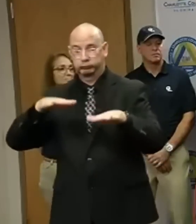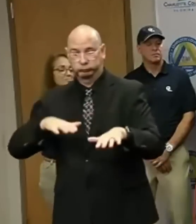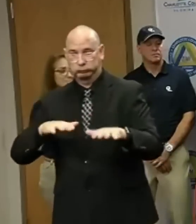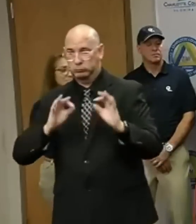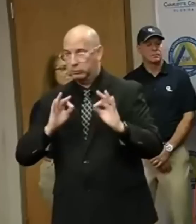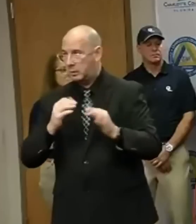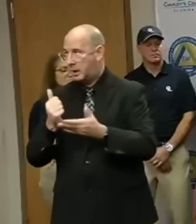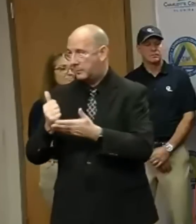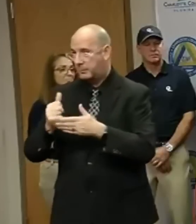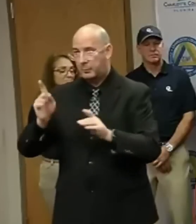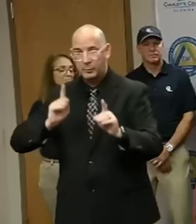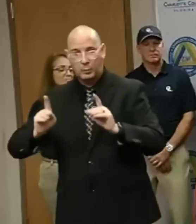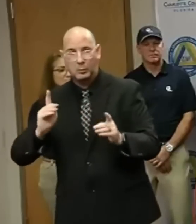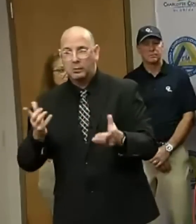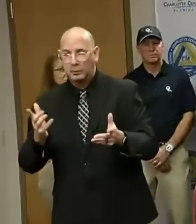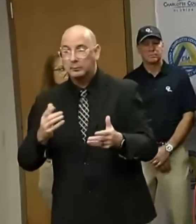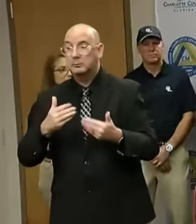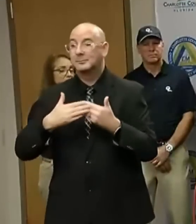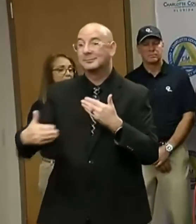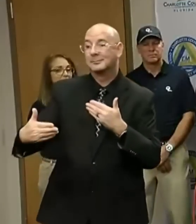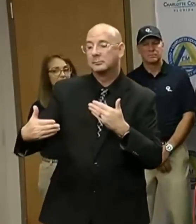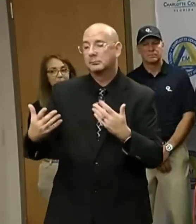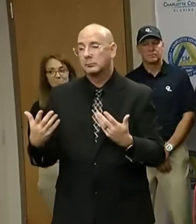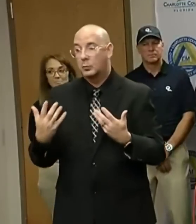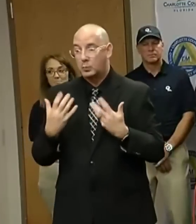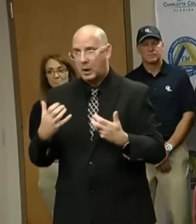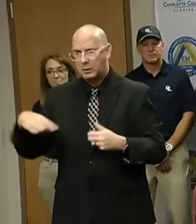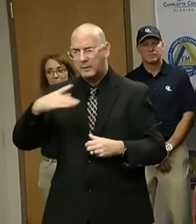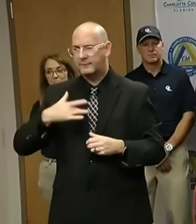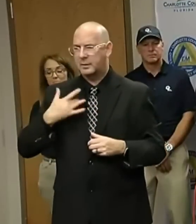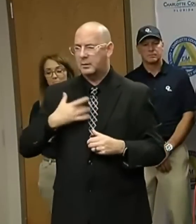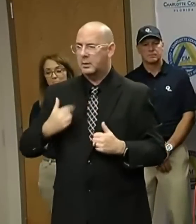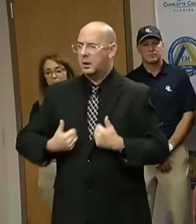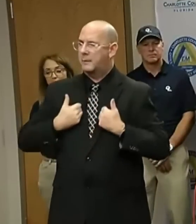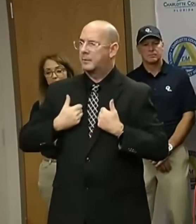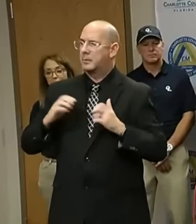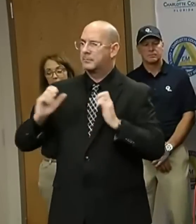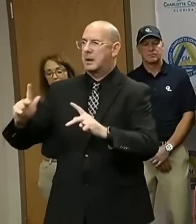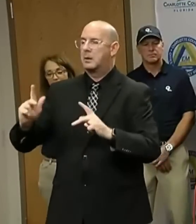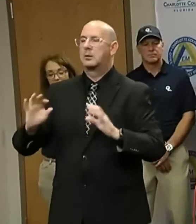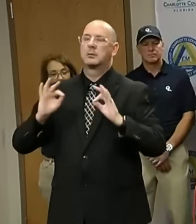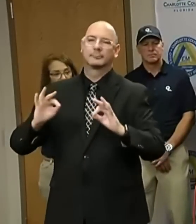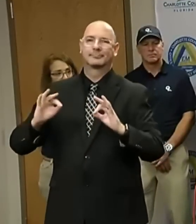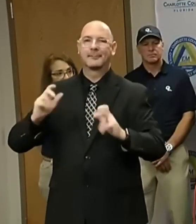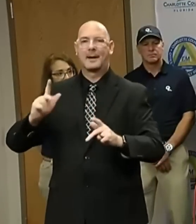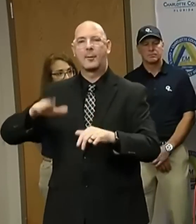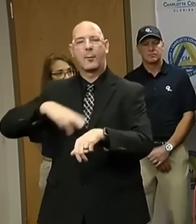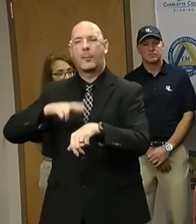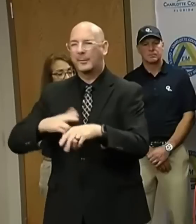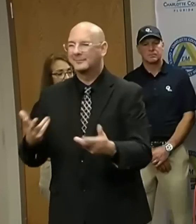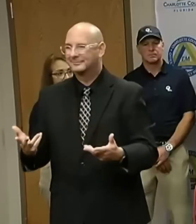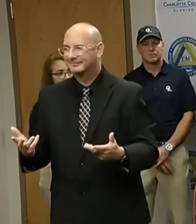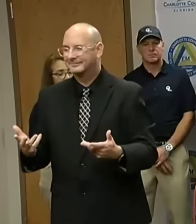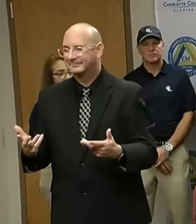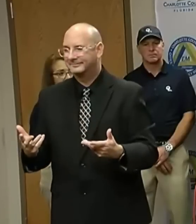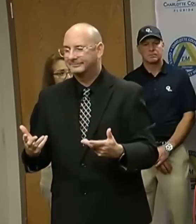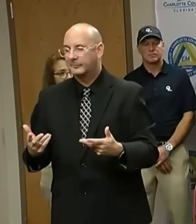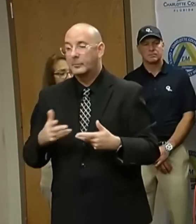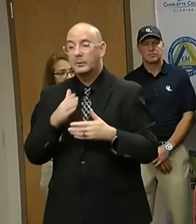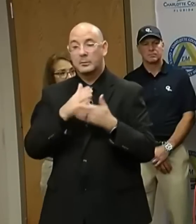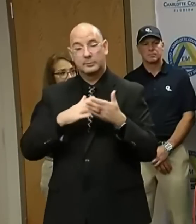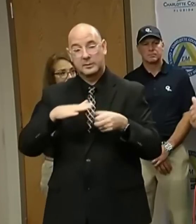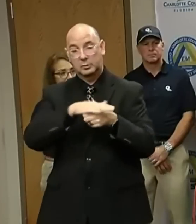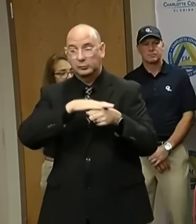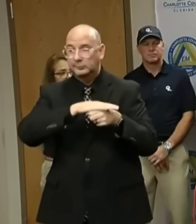back to some semblance of normalcy as quickly as possible. And it's going to be harder in some areas than others, but I want to, let's work